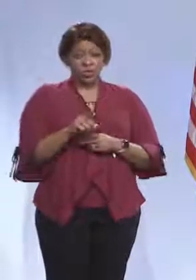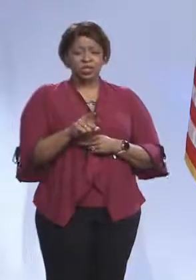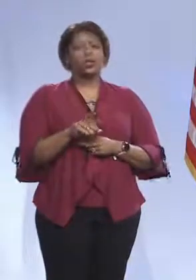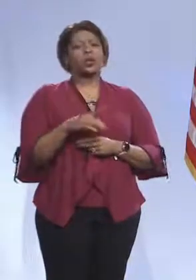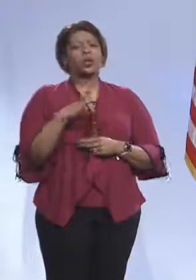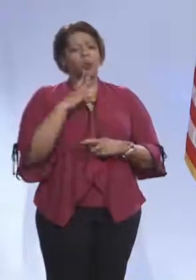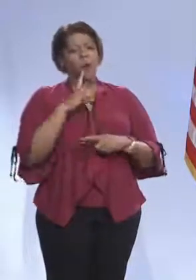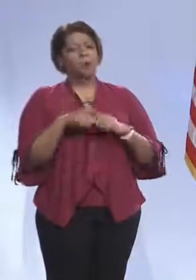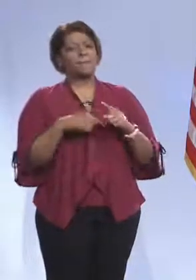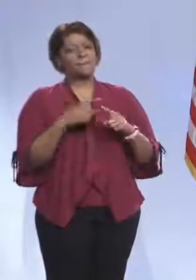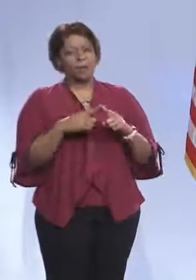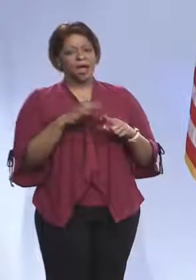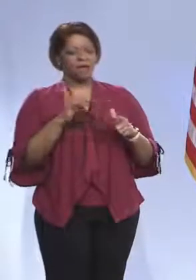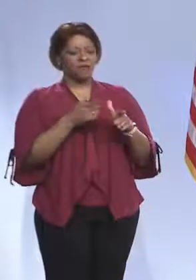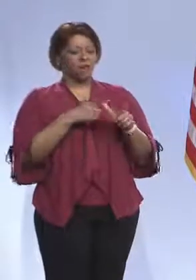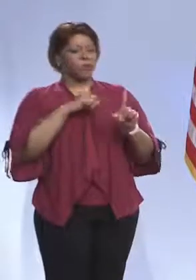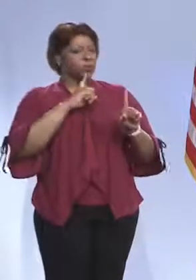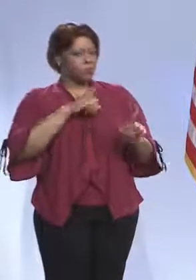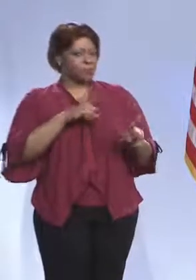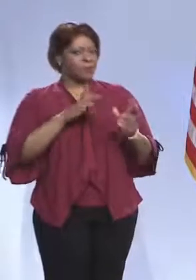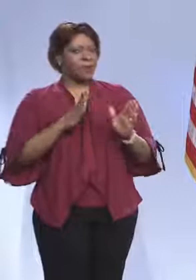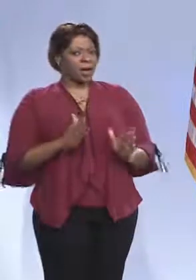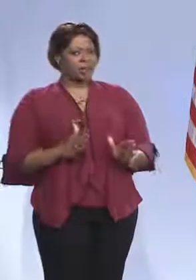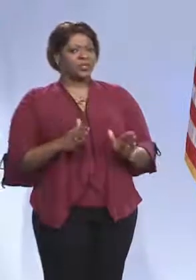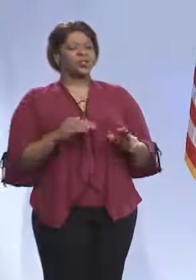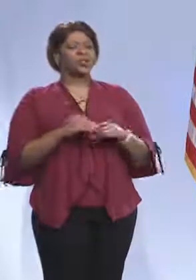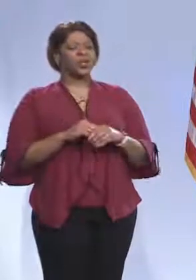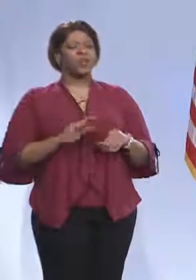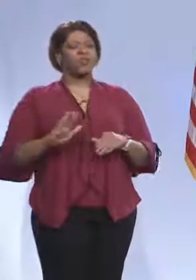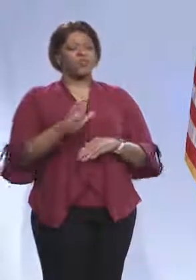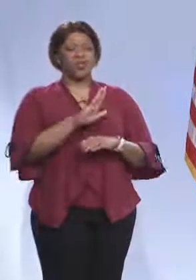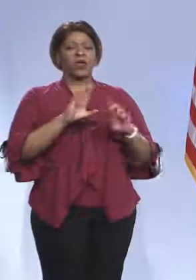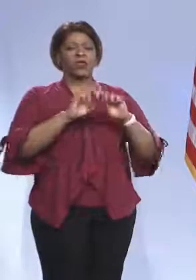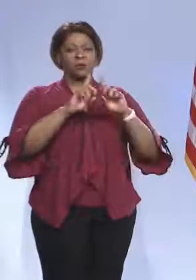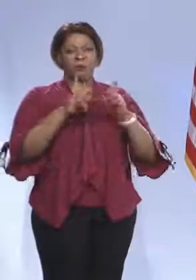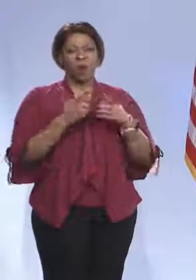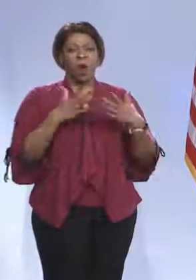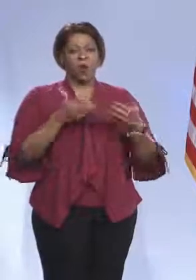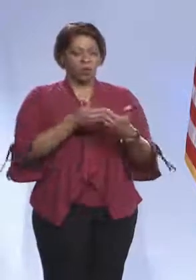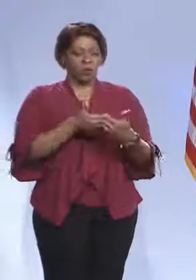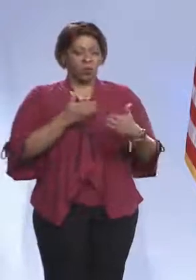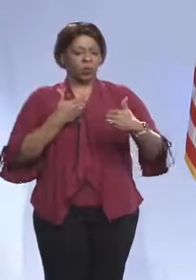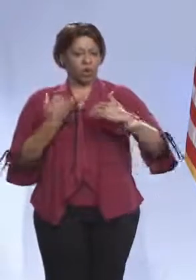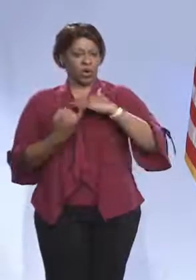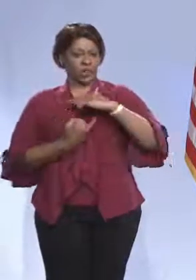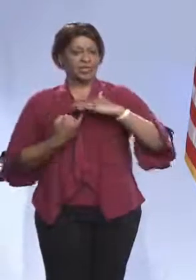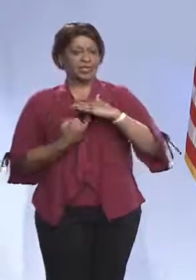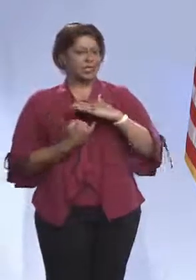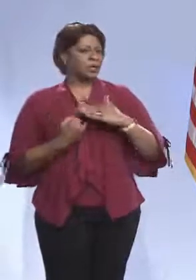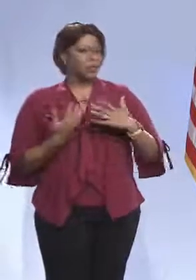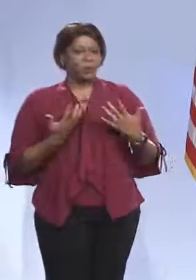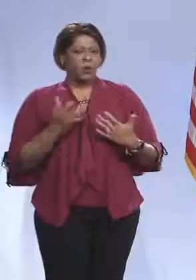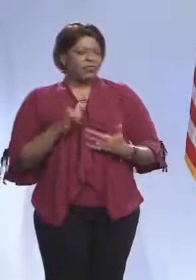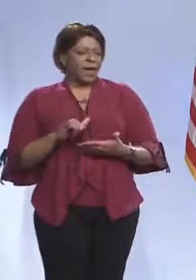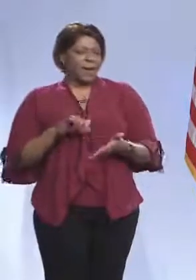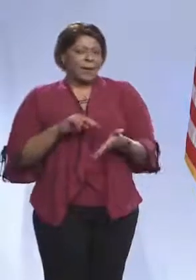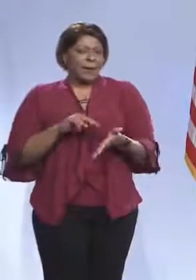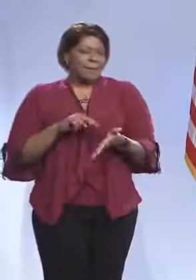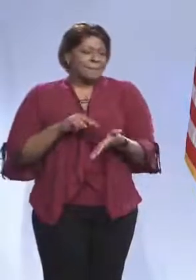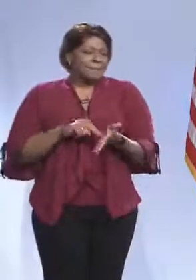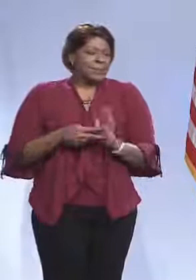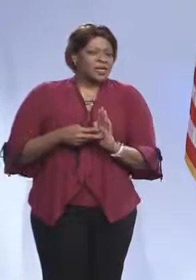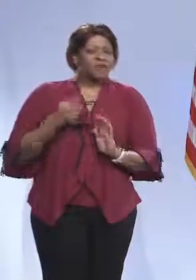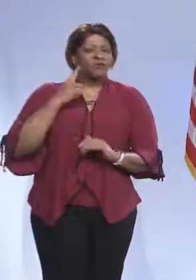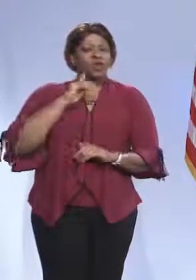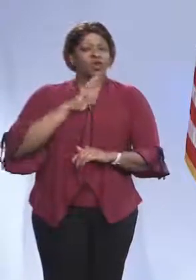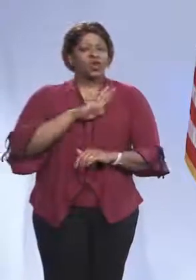you talked about our first responders within their respective departments being quarantined, what does that mean for